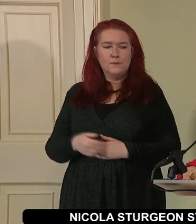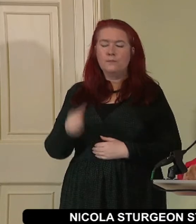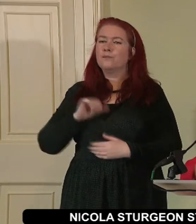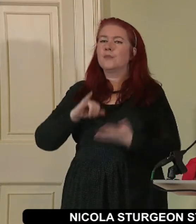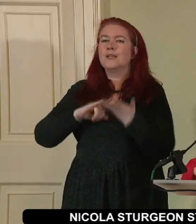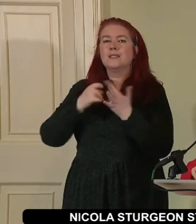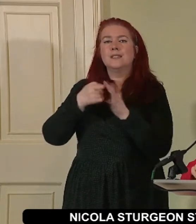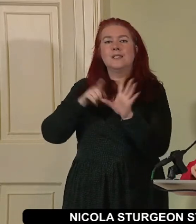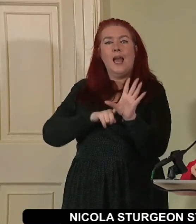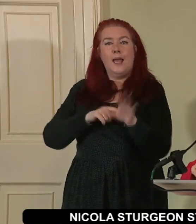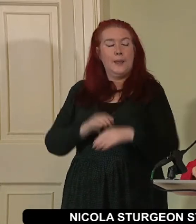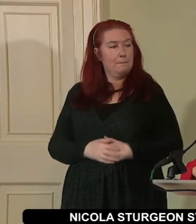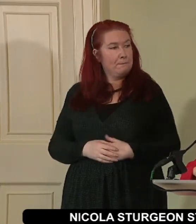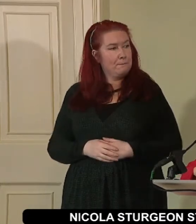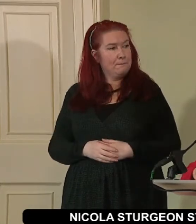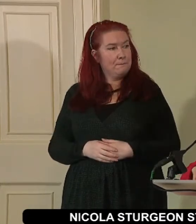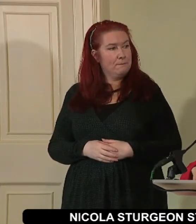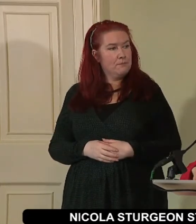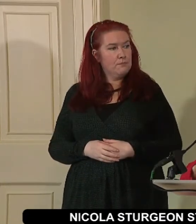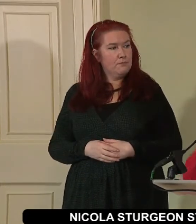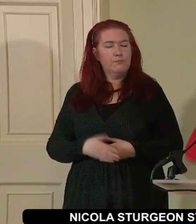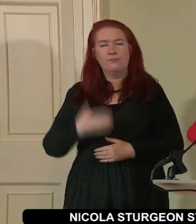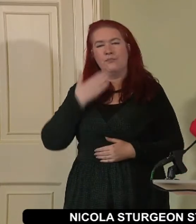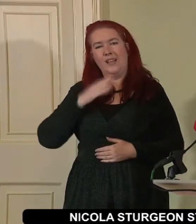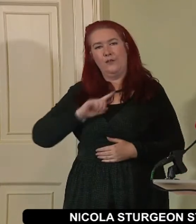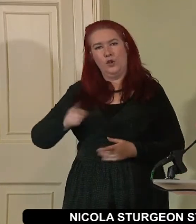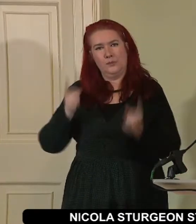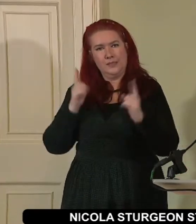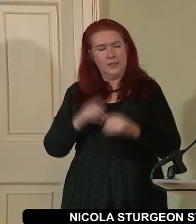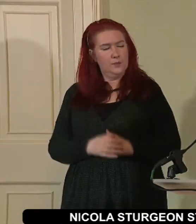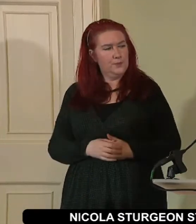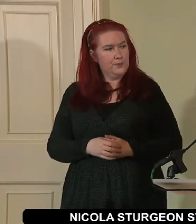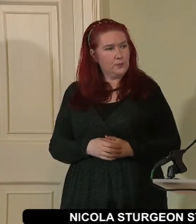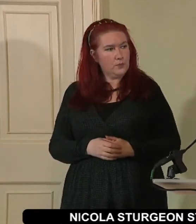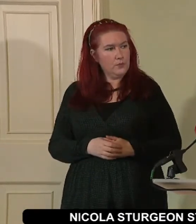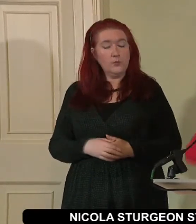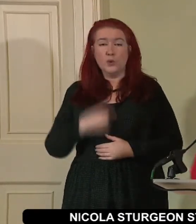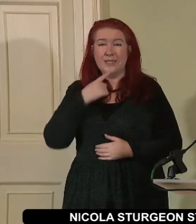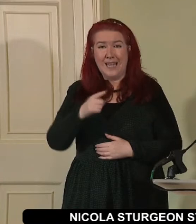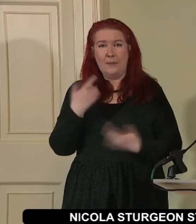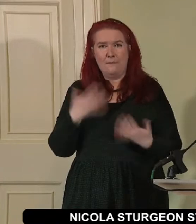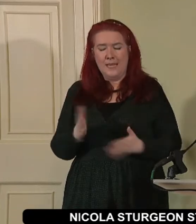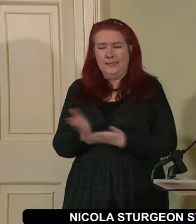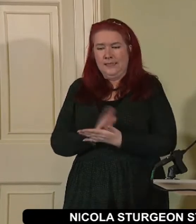from Sky. Thanks, First Minister. You say that you've been wrestling with